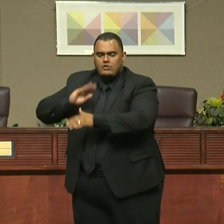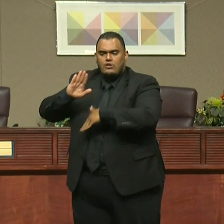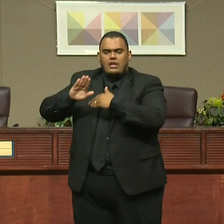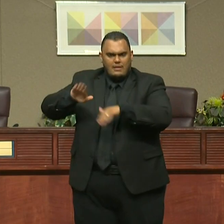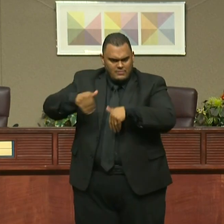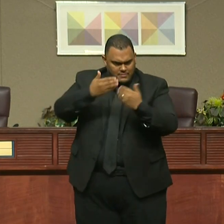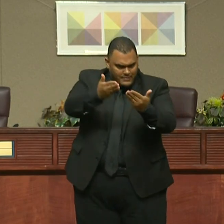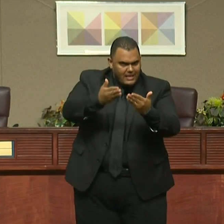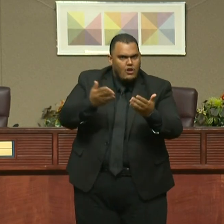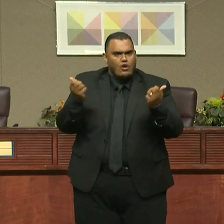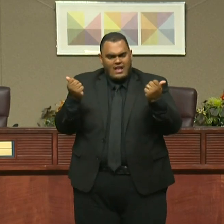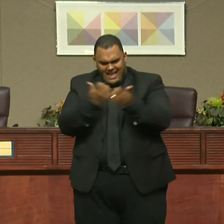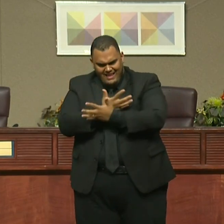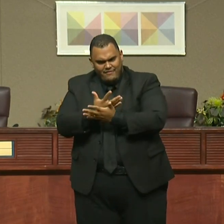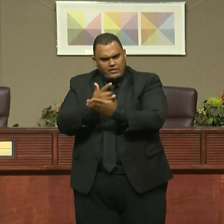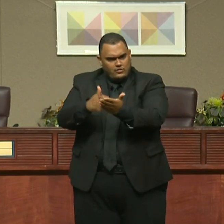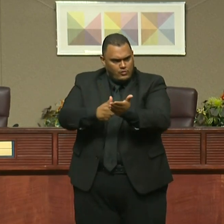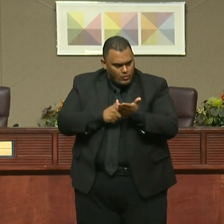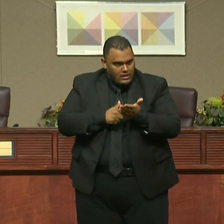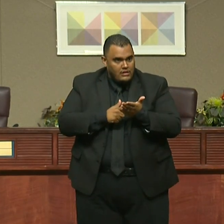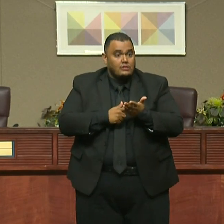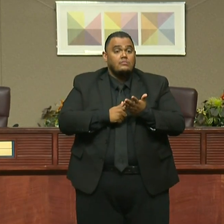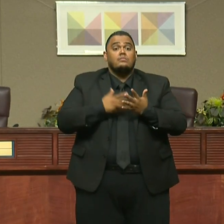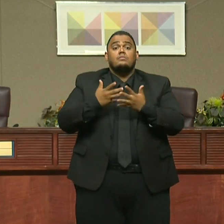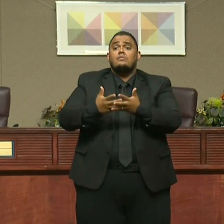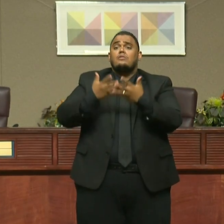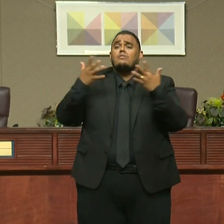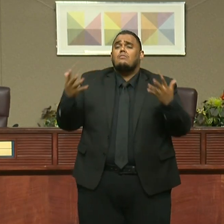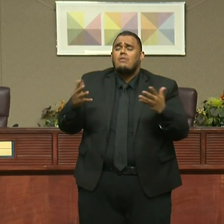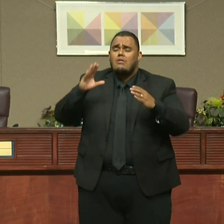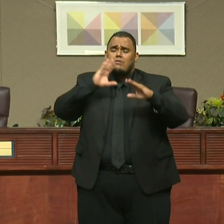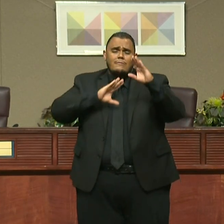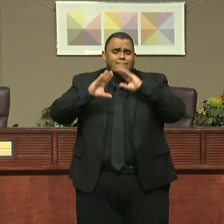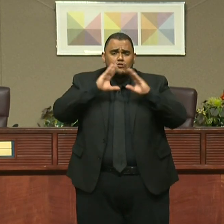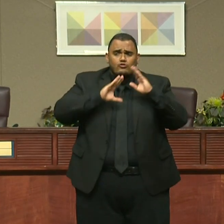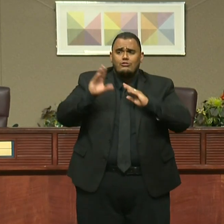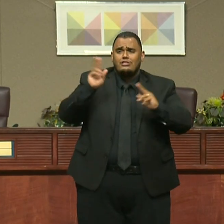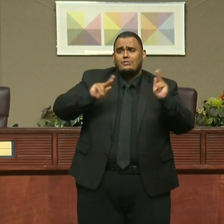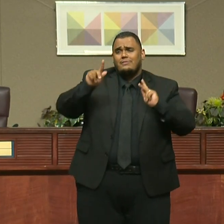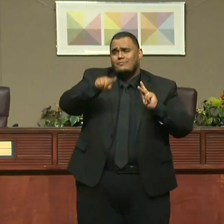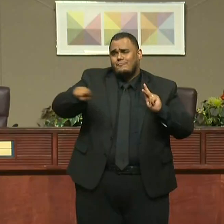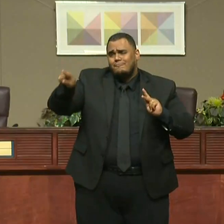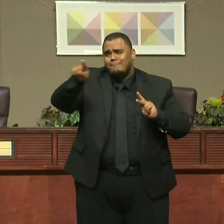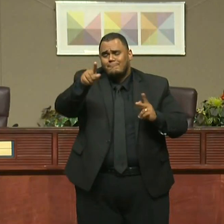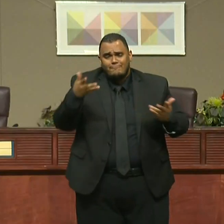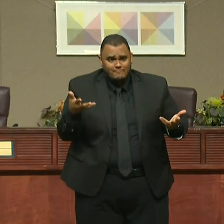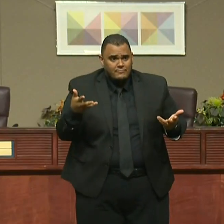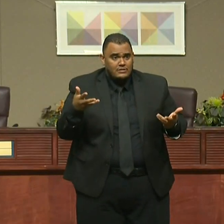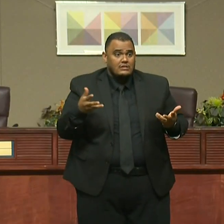lot of frustrations out there. What would you say to people? There still